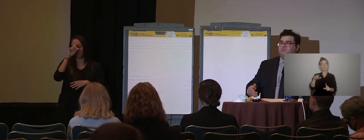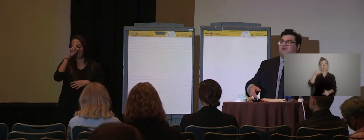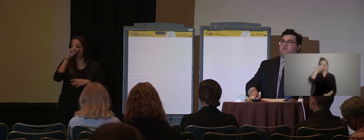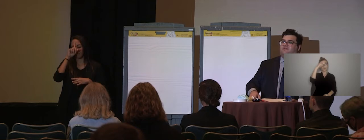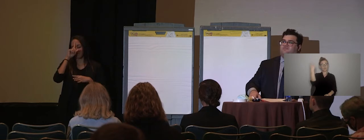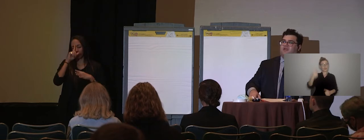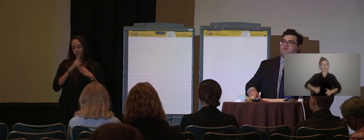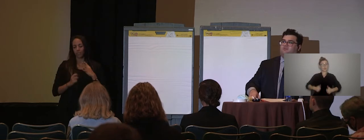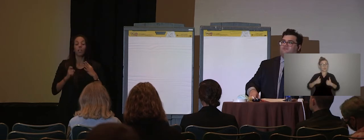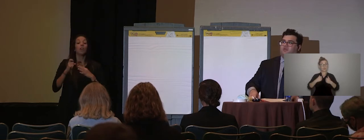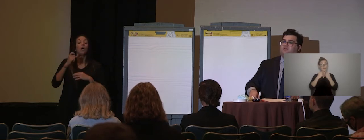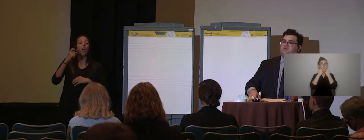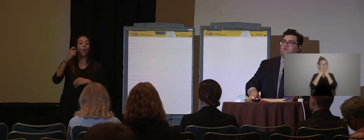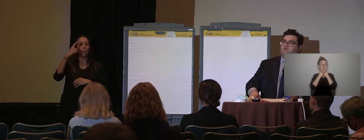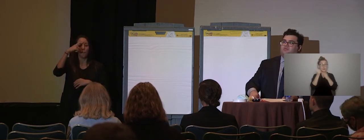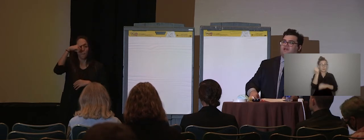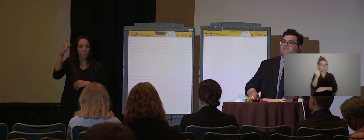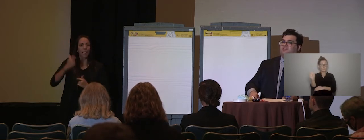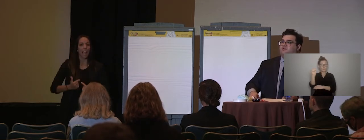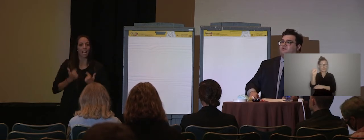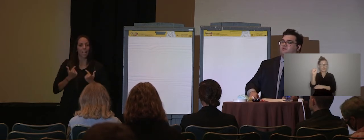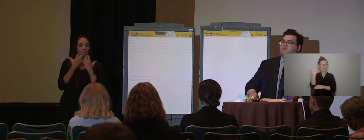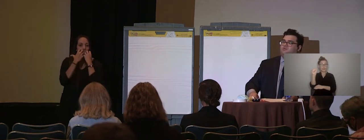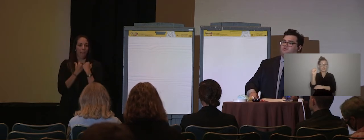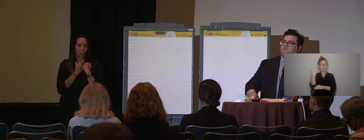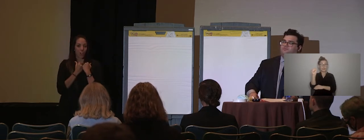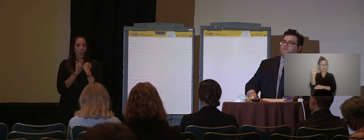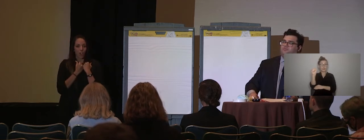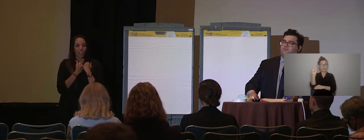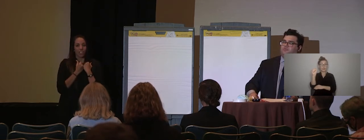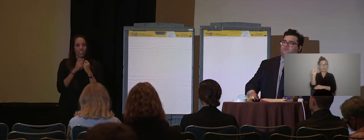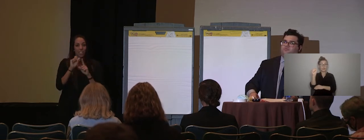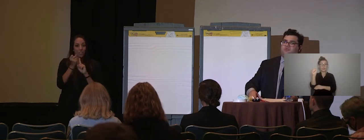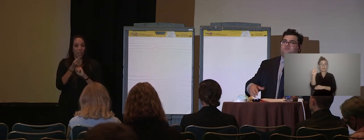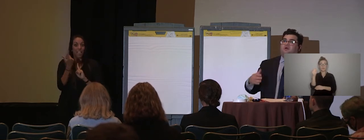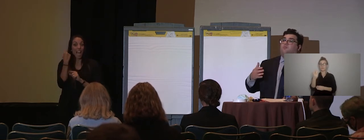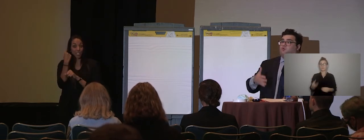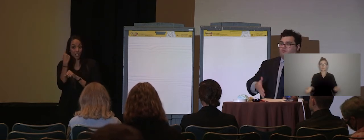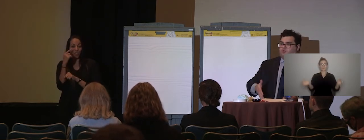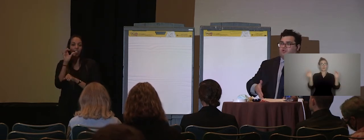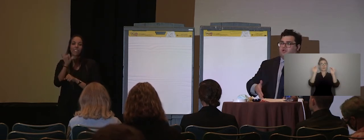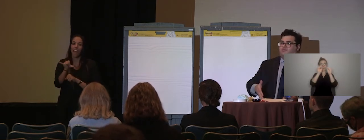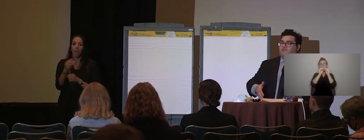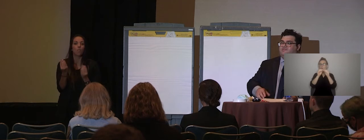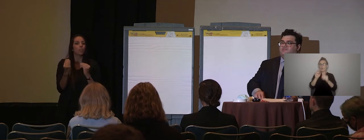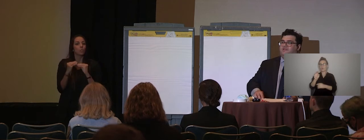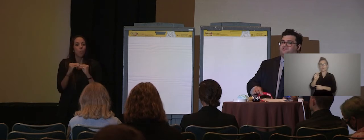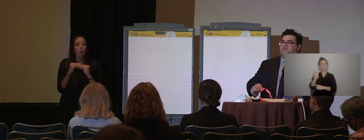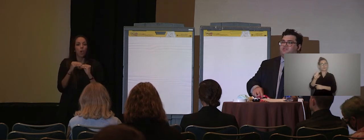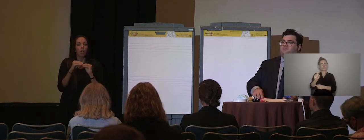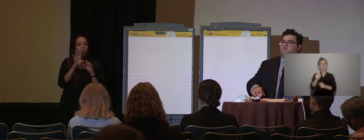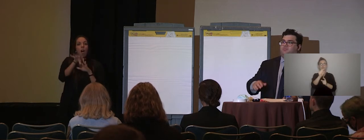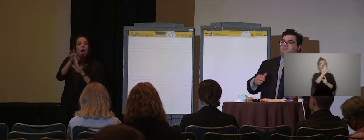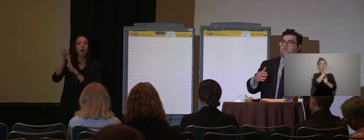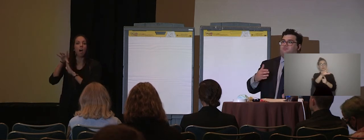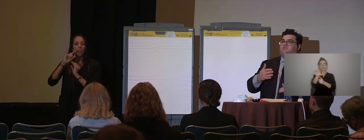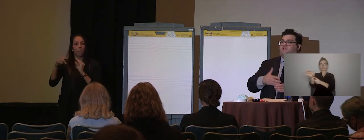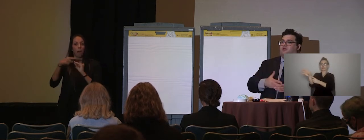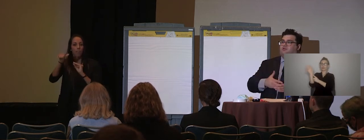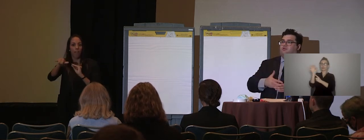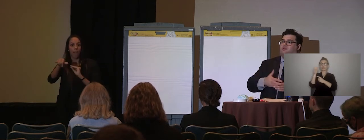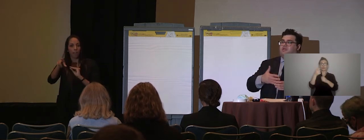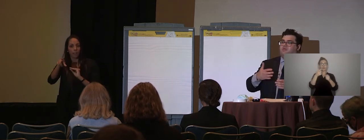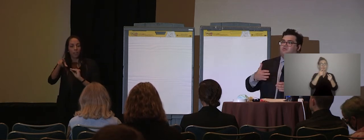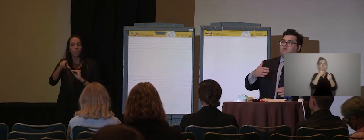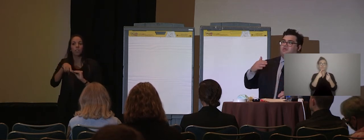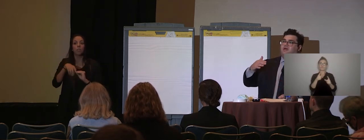the Black Lives Matter movement last year. There's a lot more reporting on this, especially people of